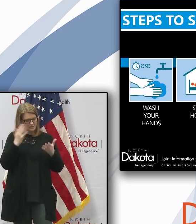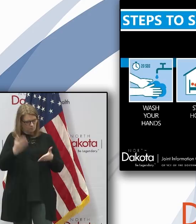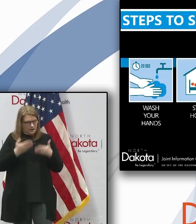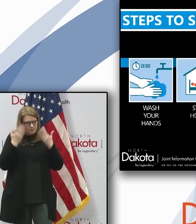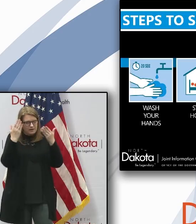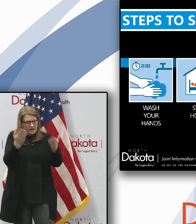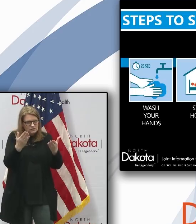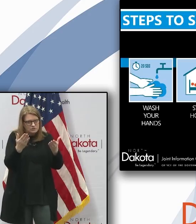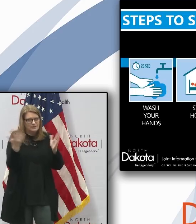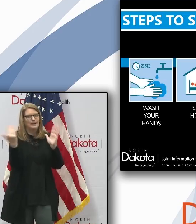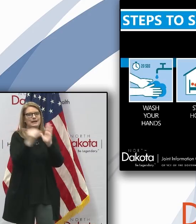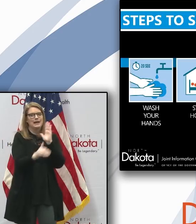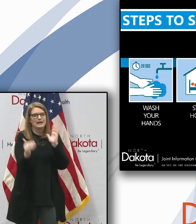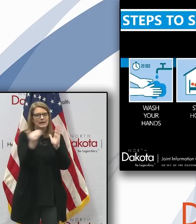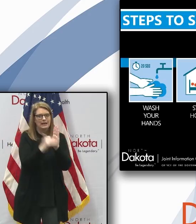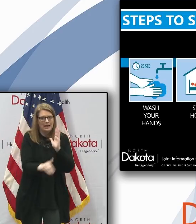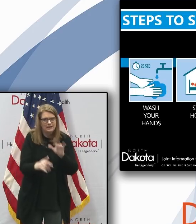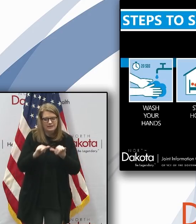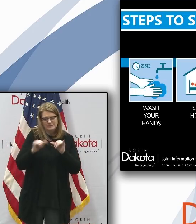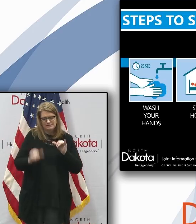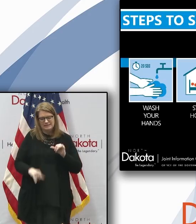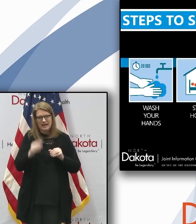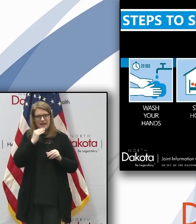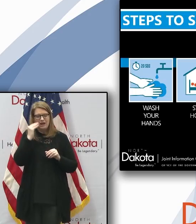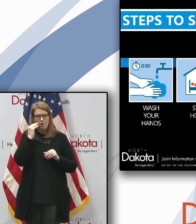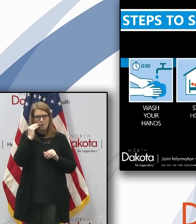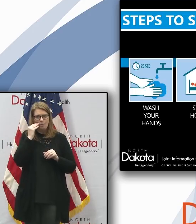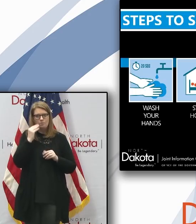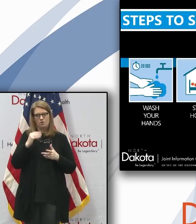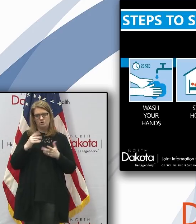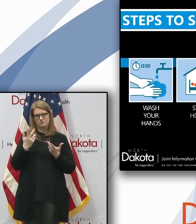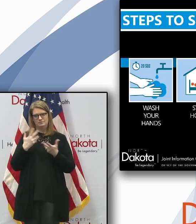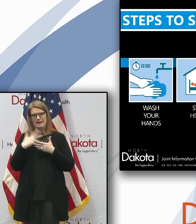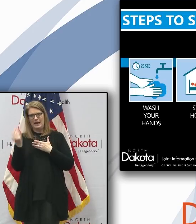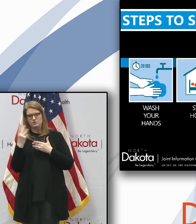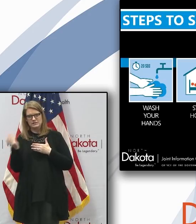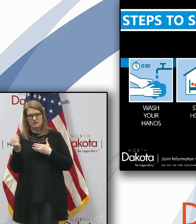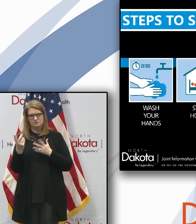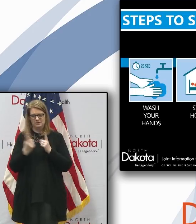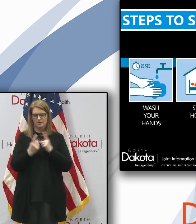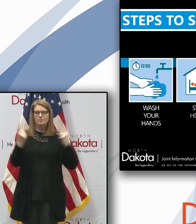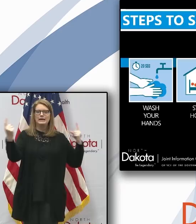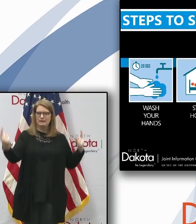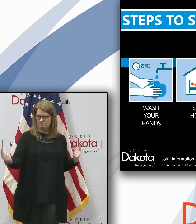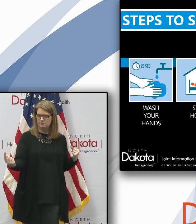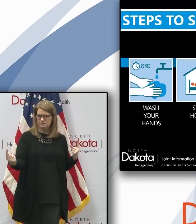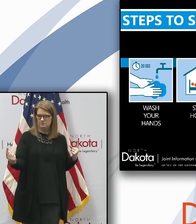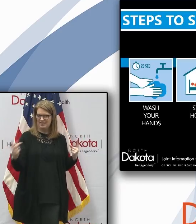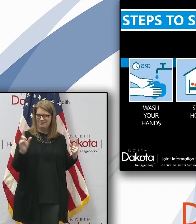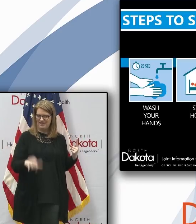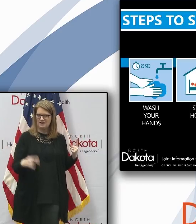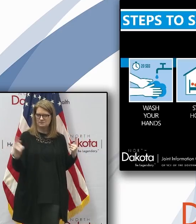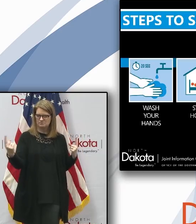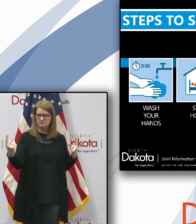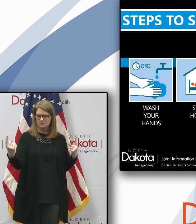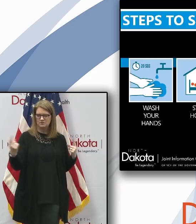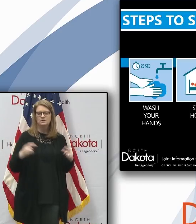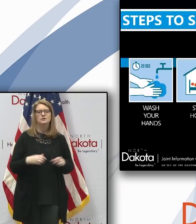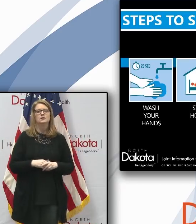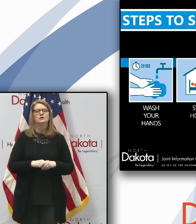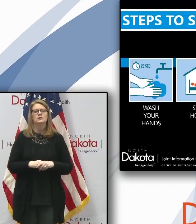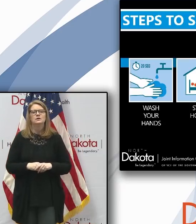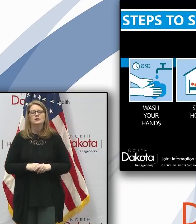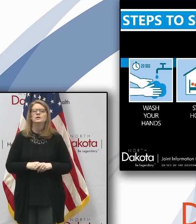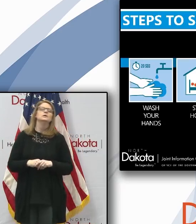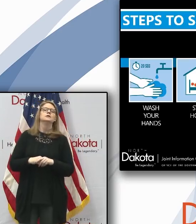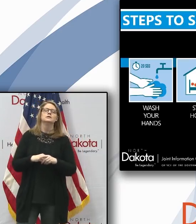giving, and stay home includes stay home or be outside. It means keep physical distance away from other people. We still have the